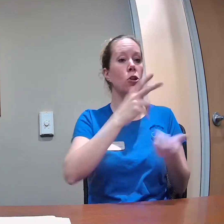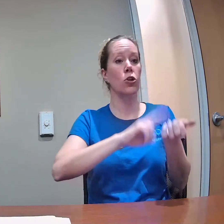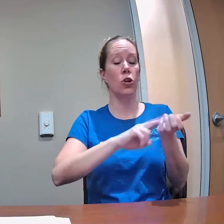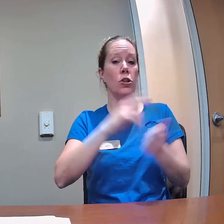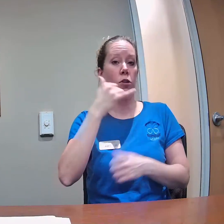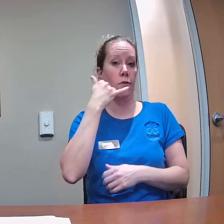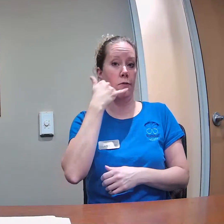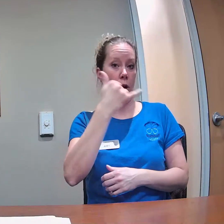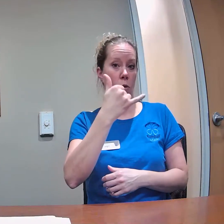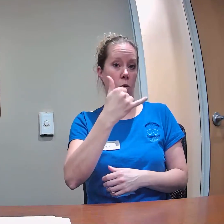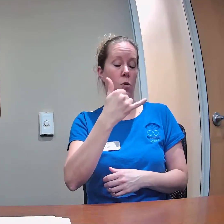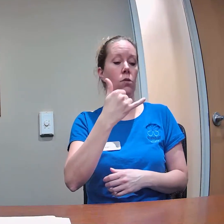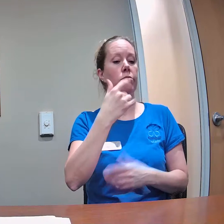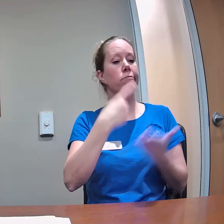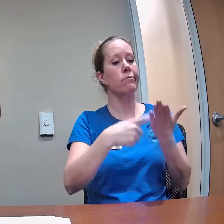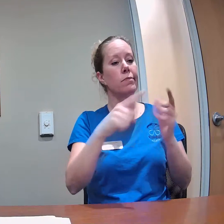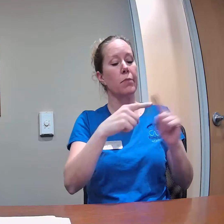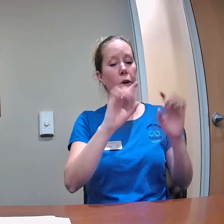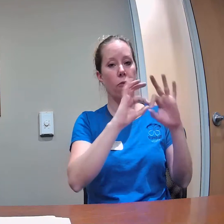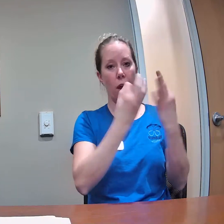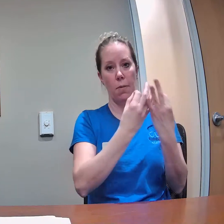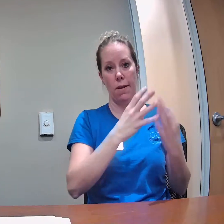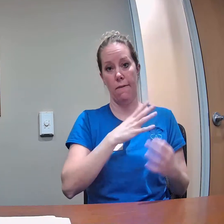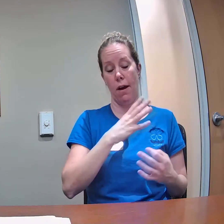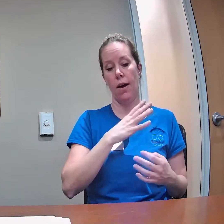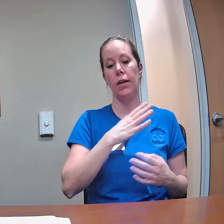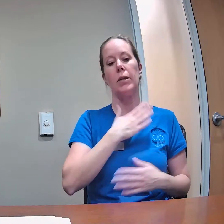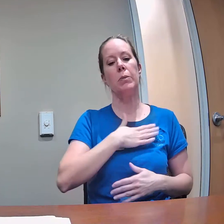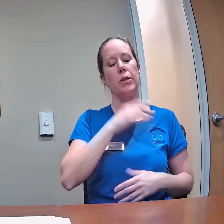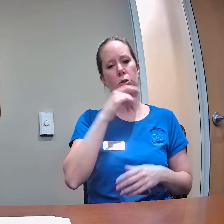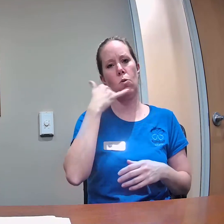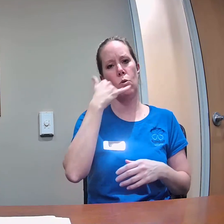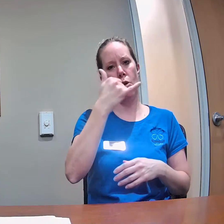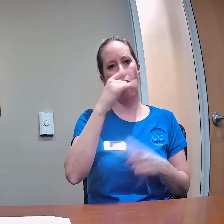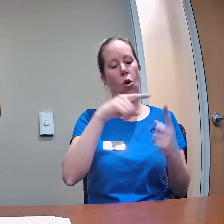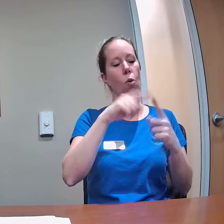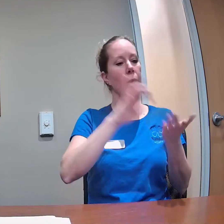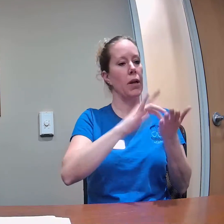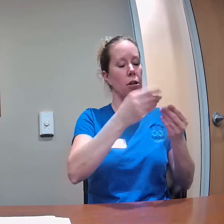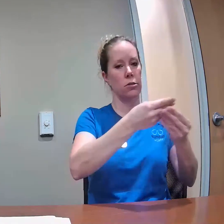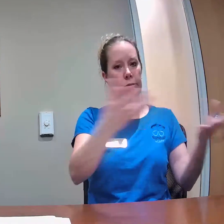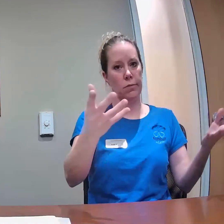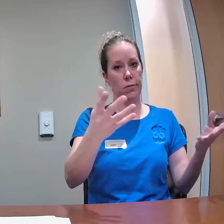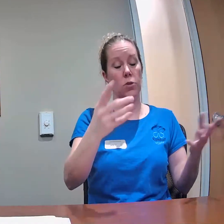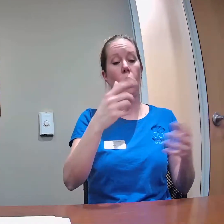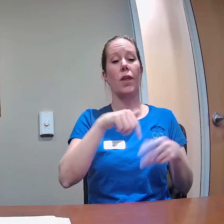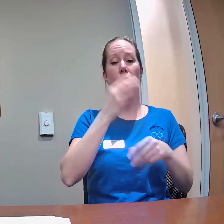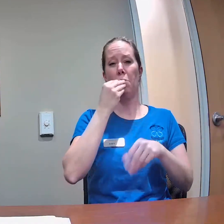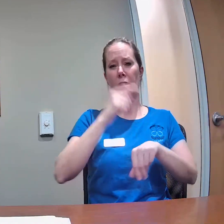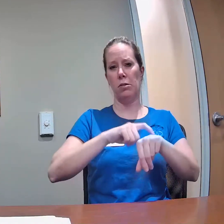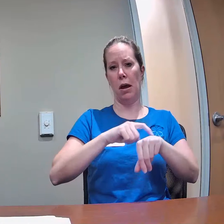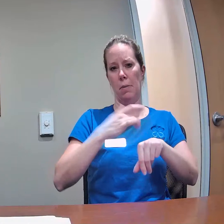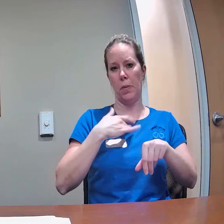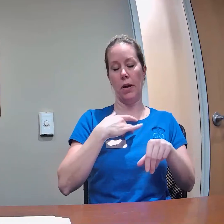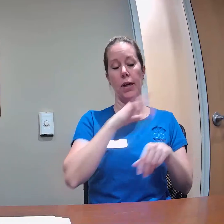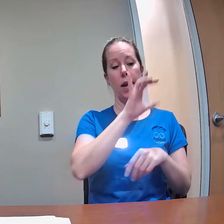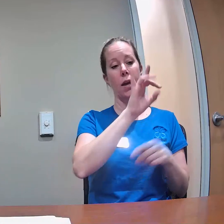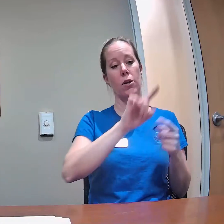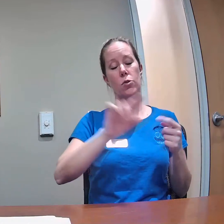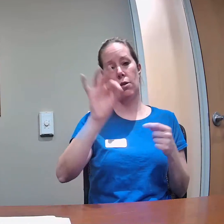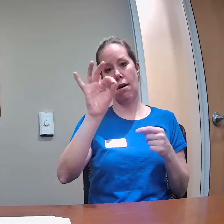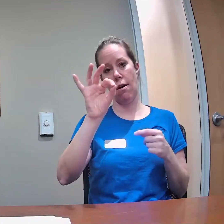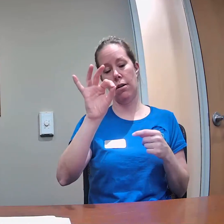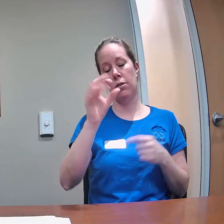please don't call during med pass. And med pass is at meal times. So that's from 8 to 9, 12 to 1, and